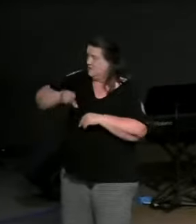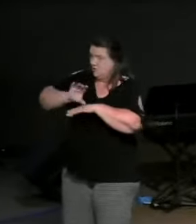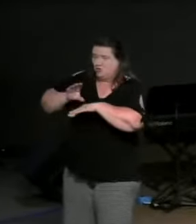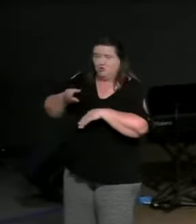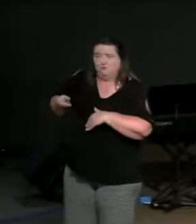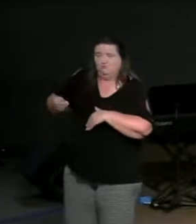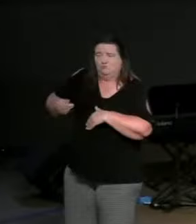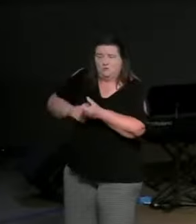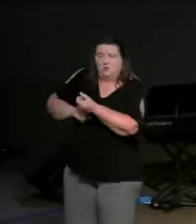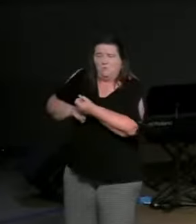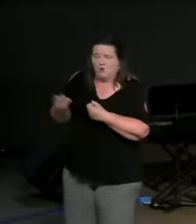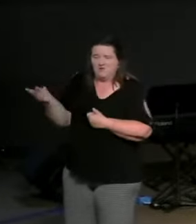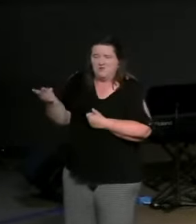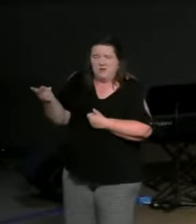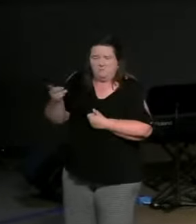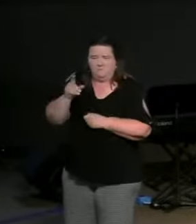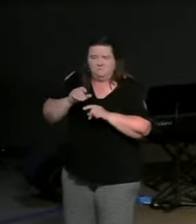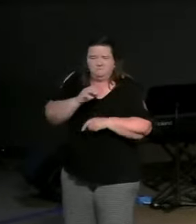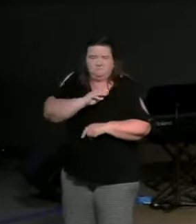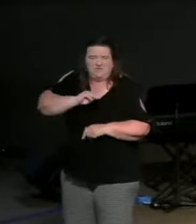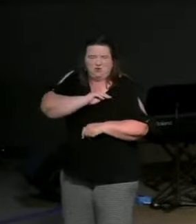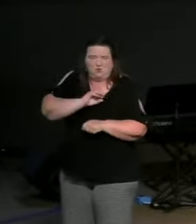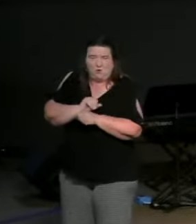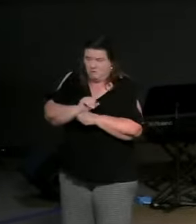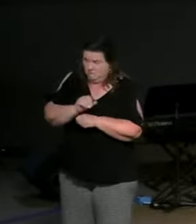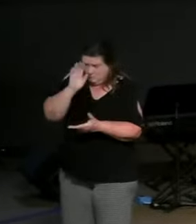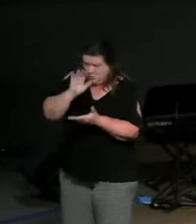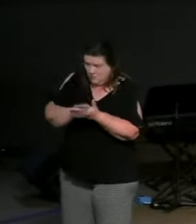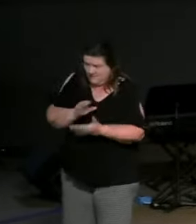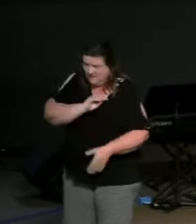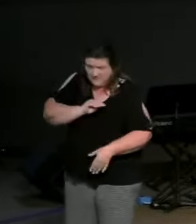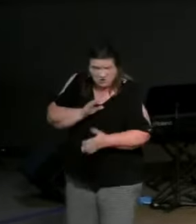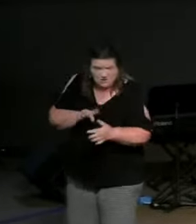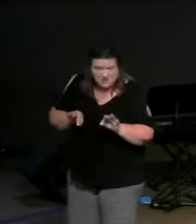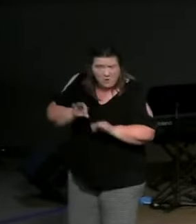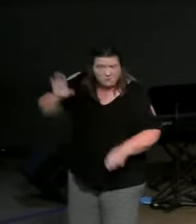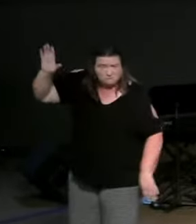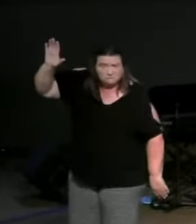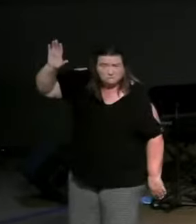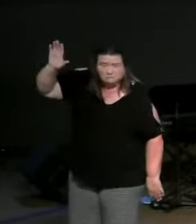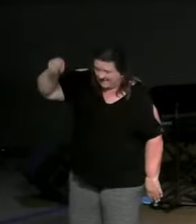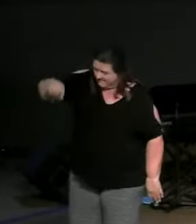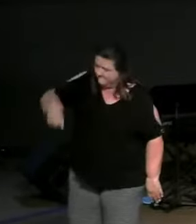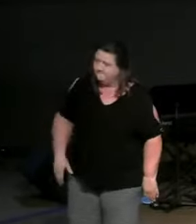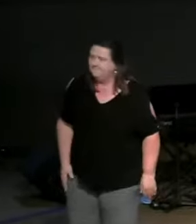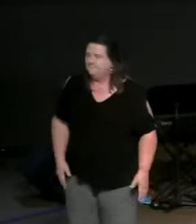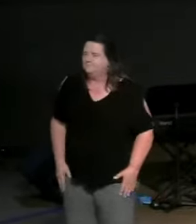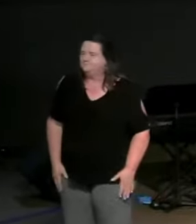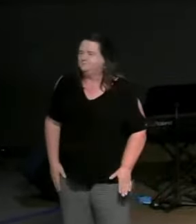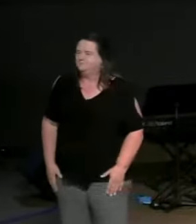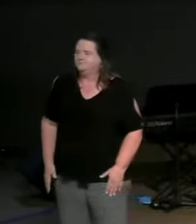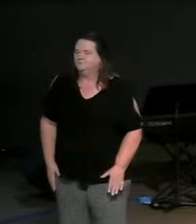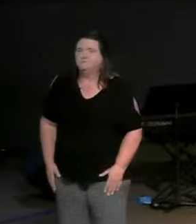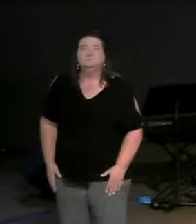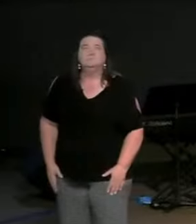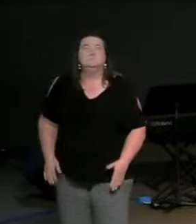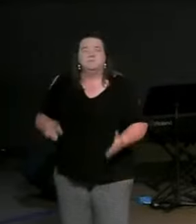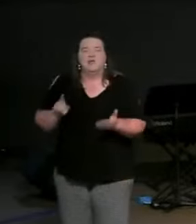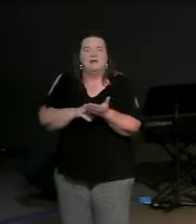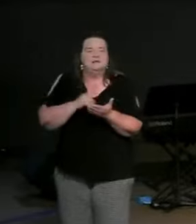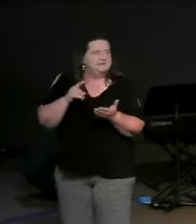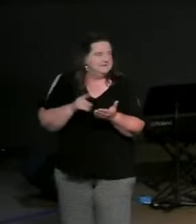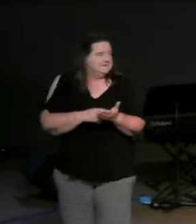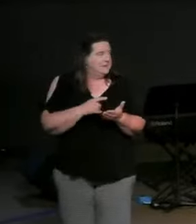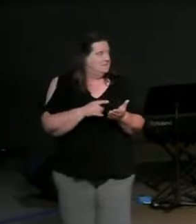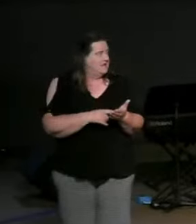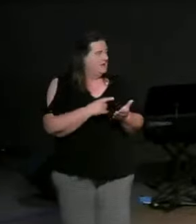church as one of our missionaries. So, do we believe that missions is important here? Amen, yes. Sometimes it's